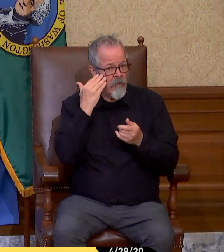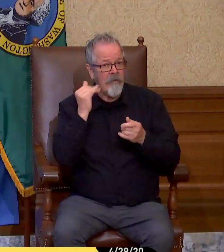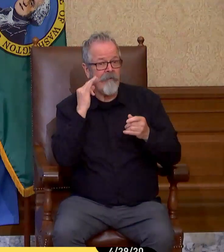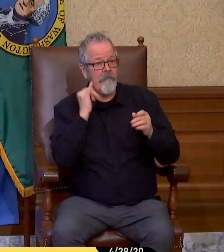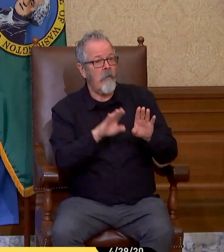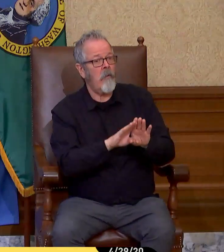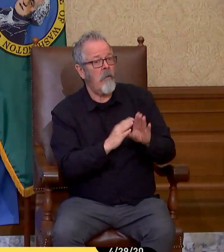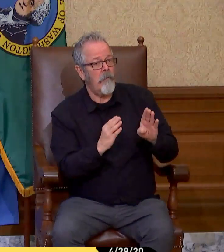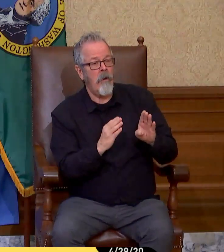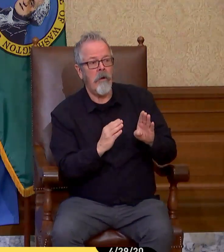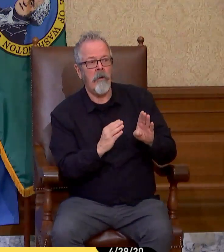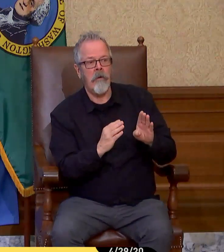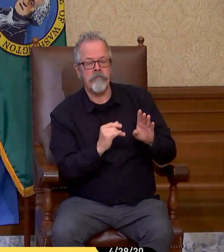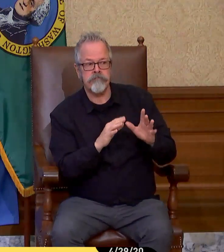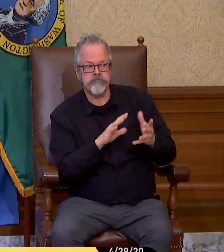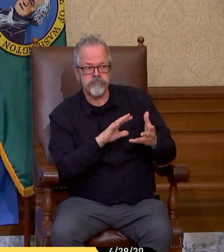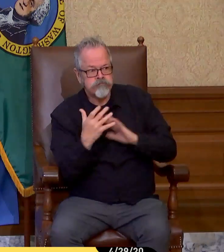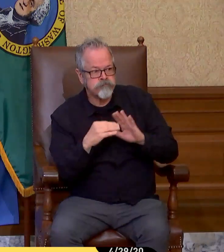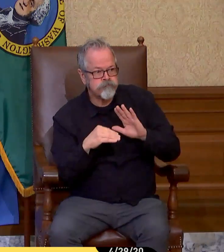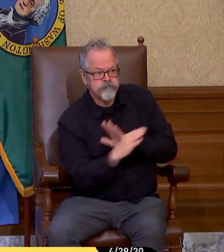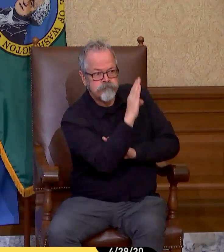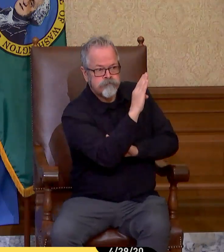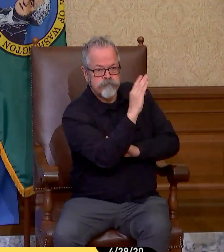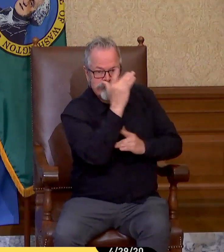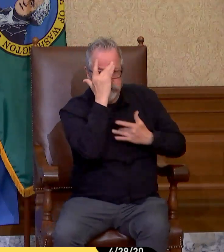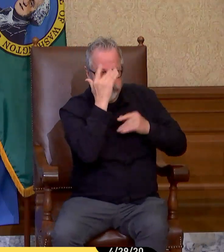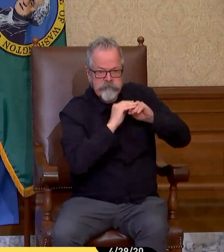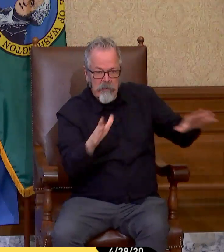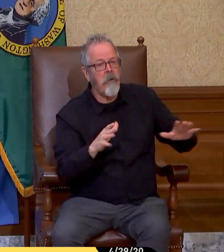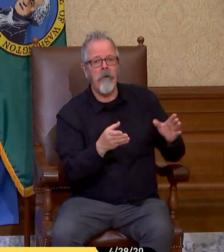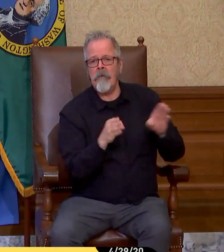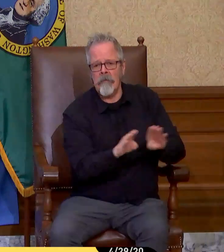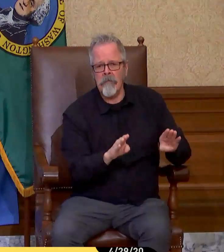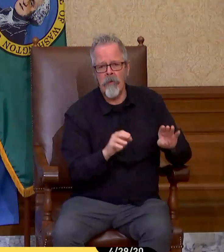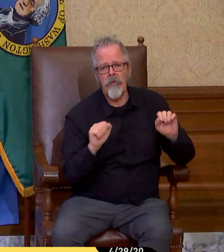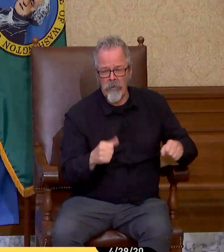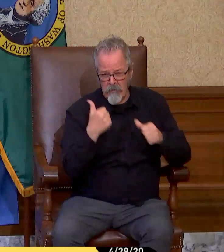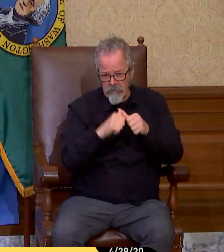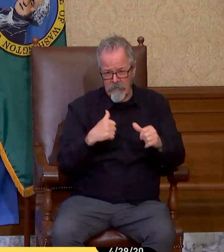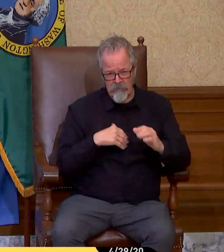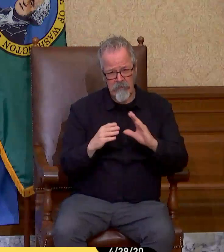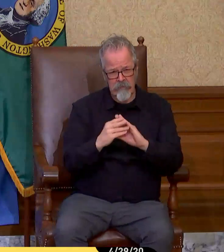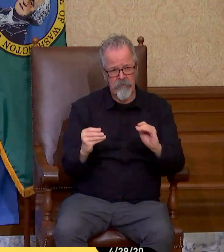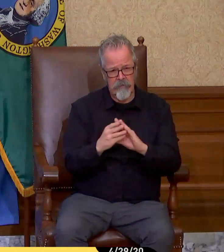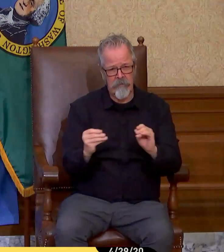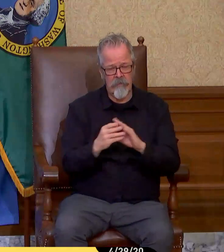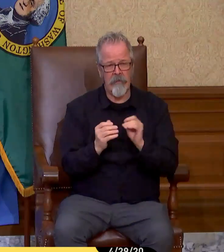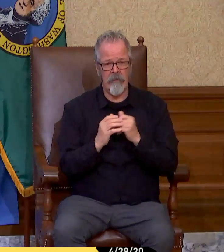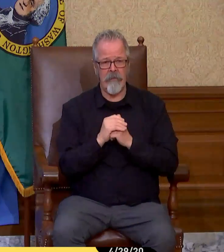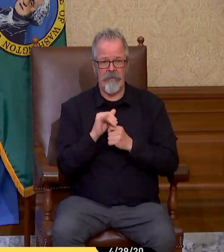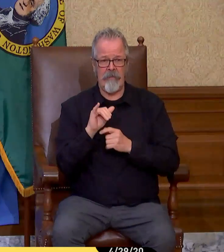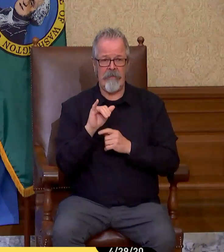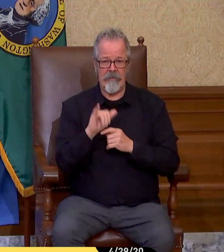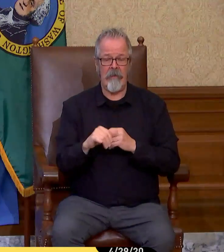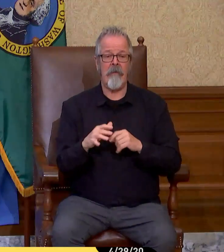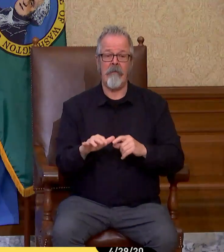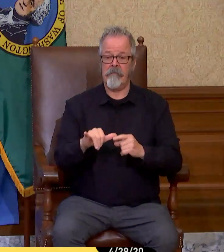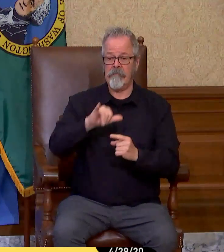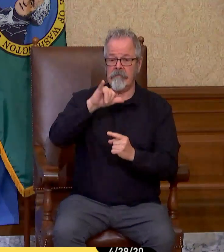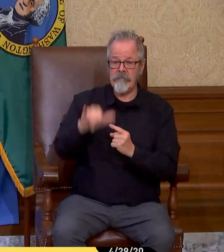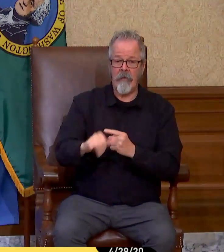current order of Stay Home, Stay Healthy will remain in effect. And we will have more